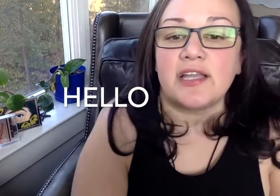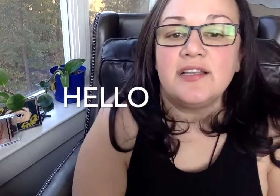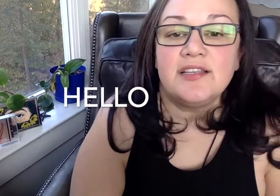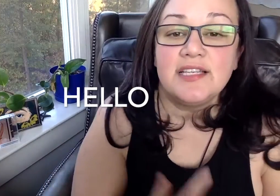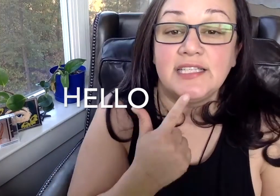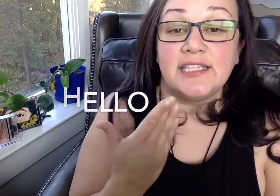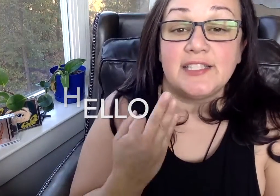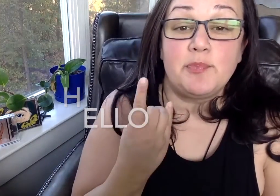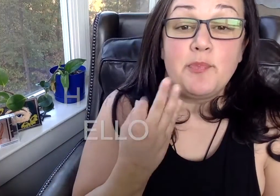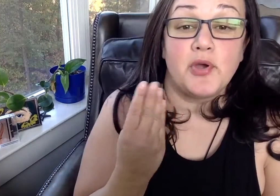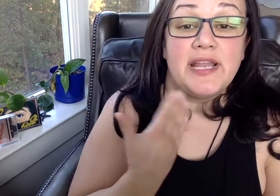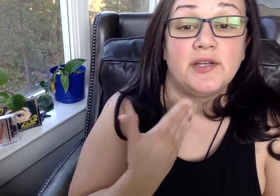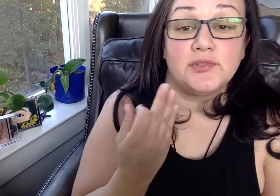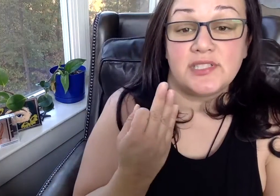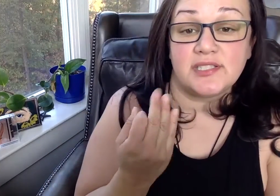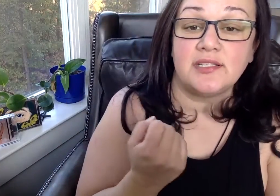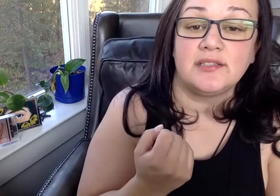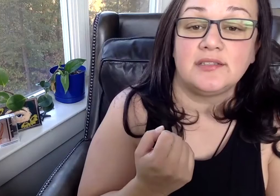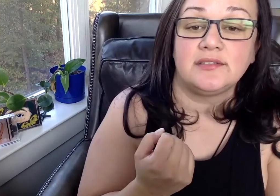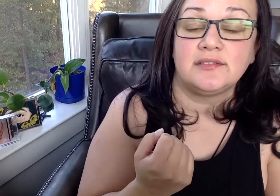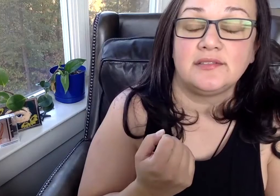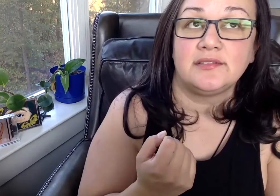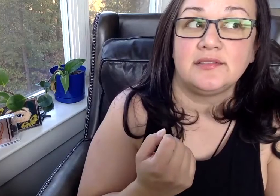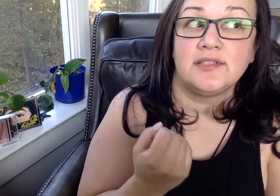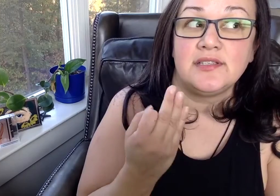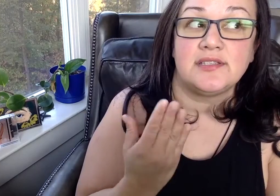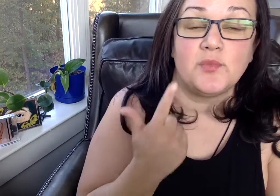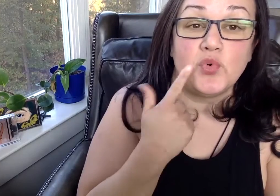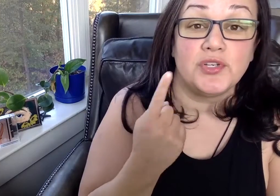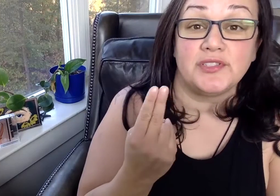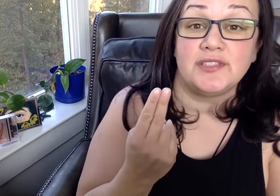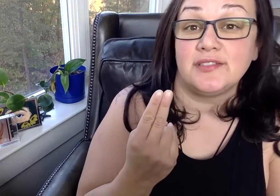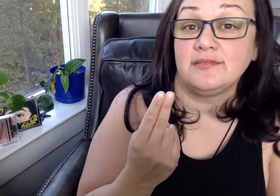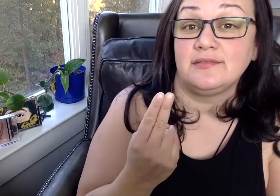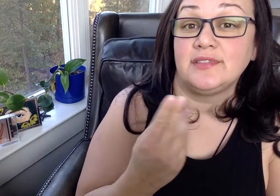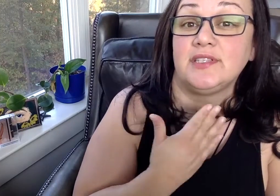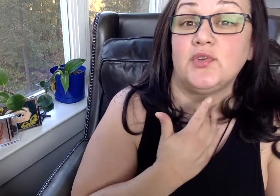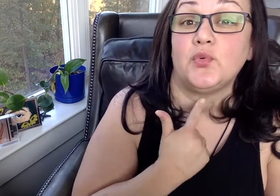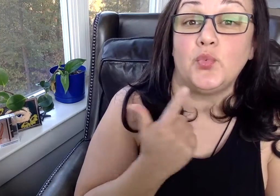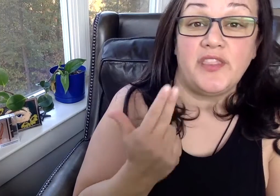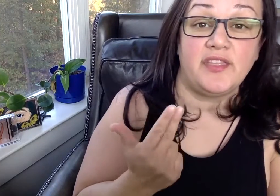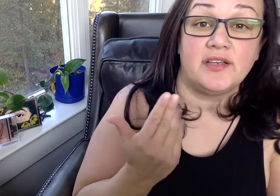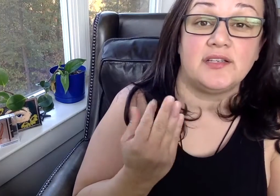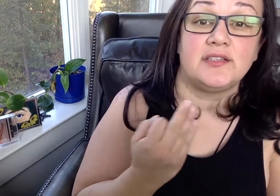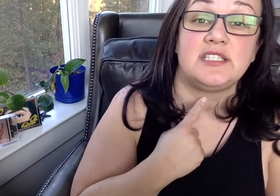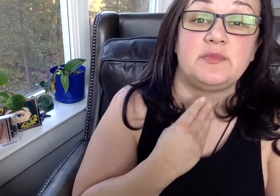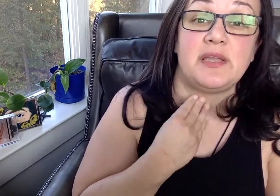Okay, let's pronounce some words with a